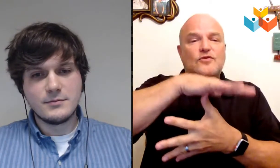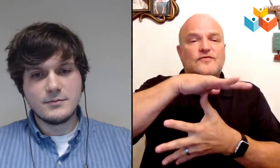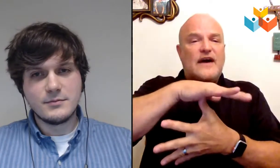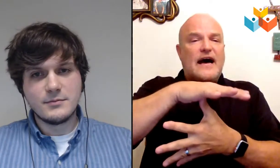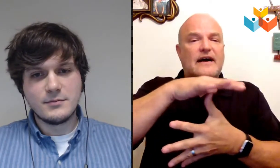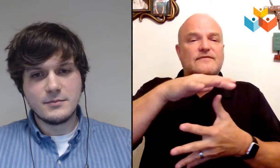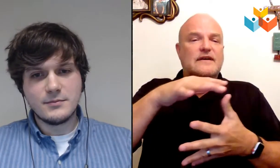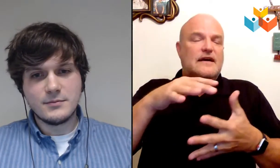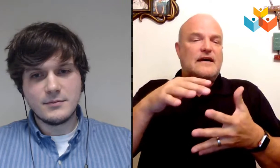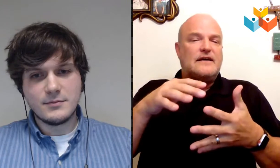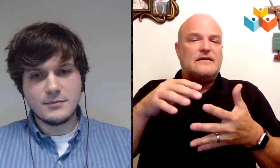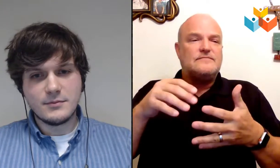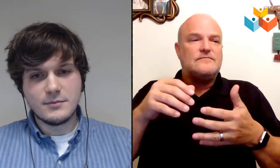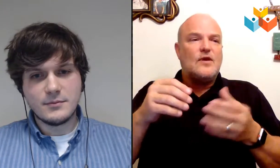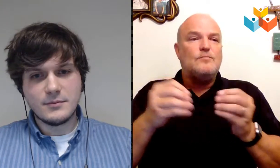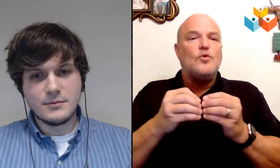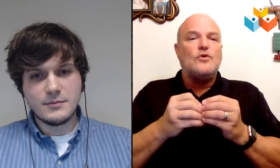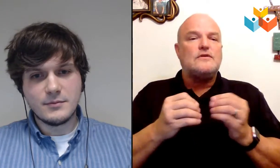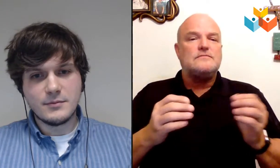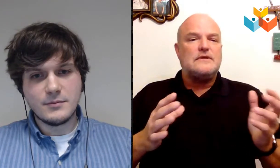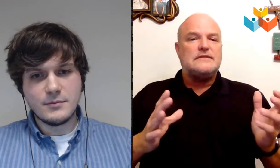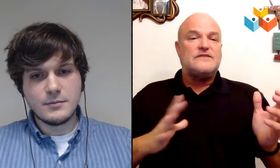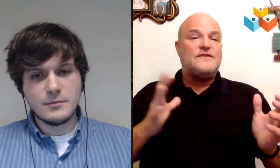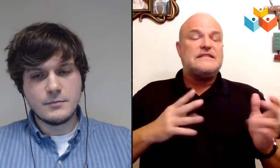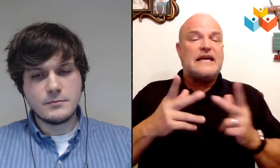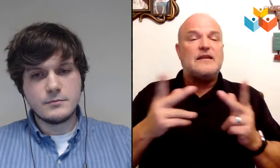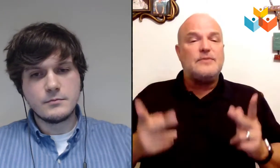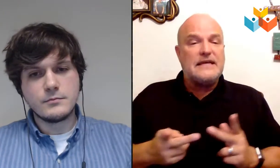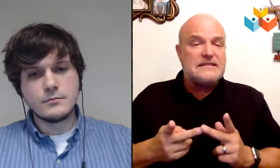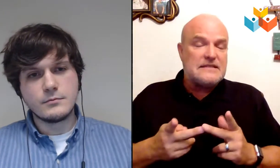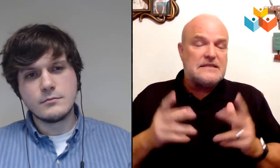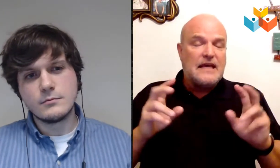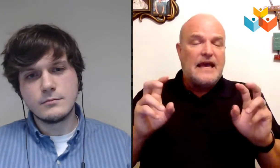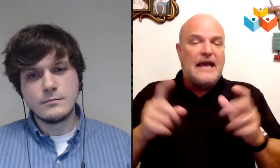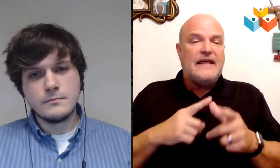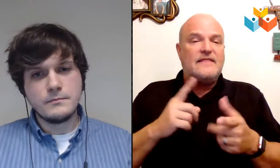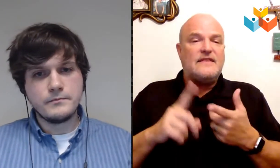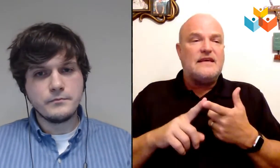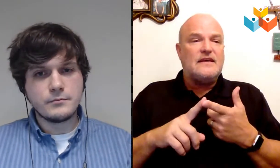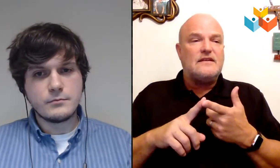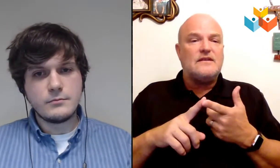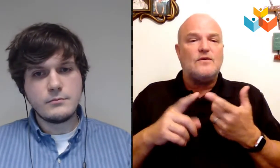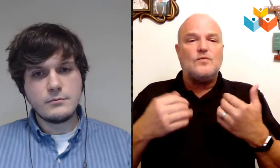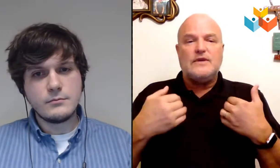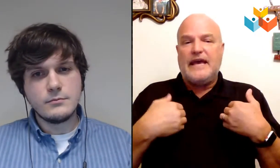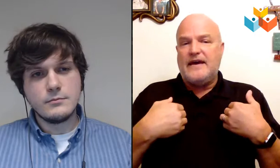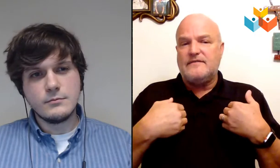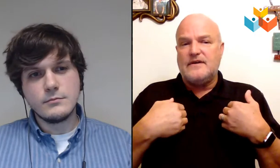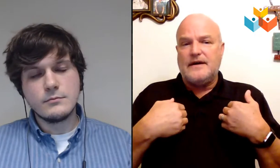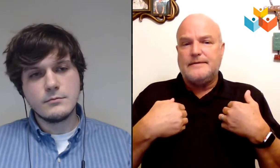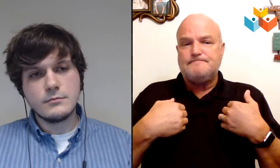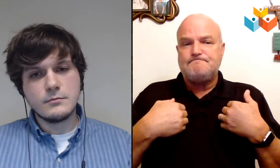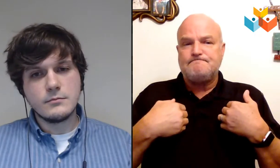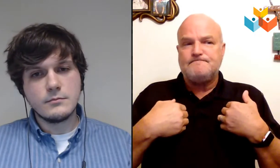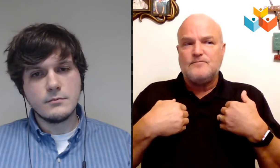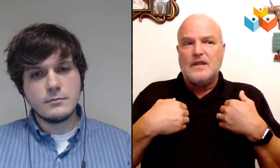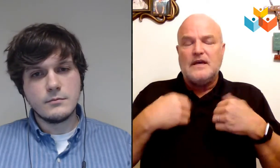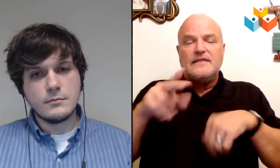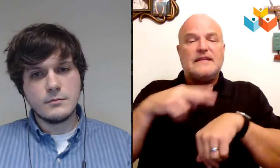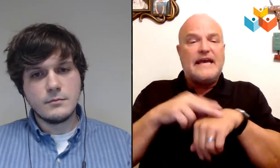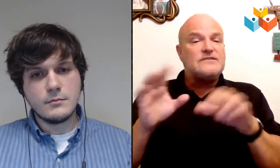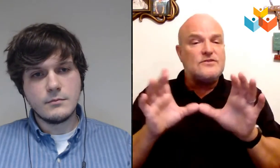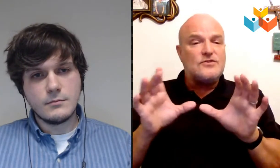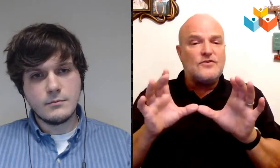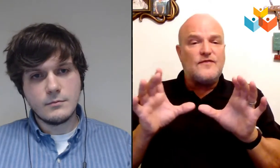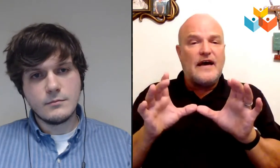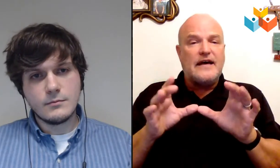level 4, 5, more sophisticated places. And then we have